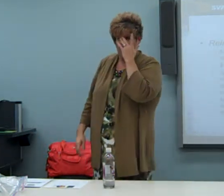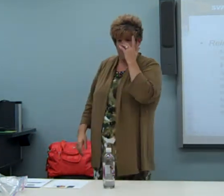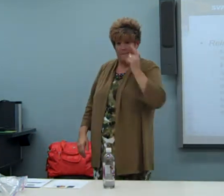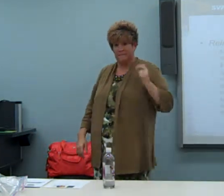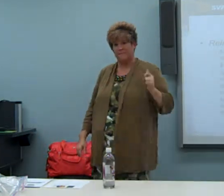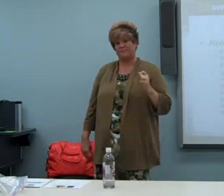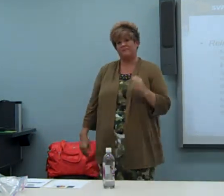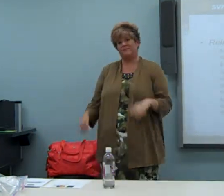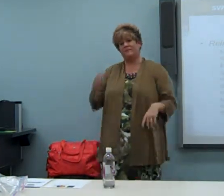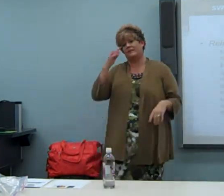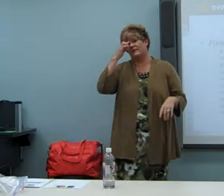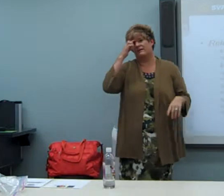their regulations.